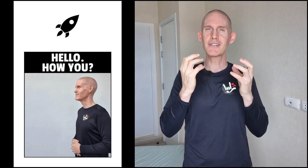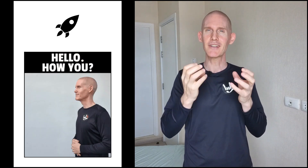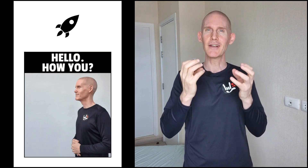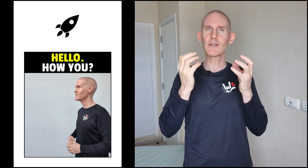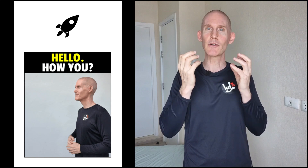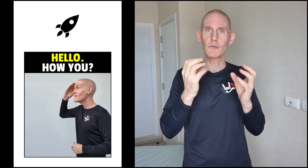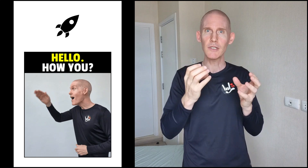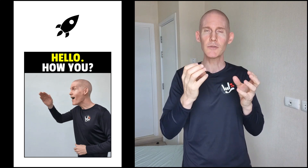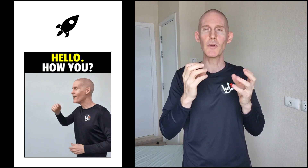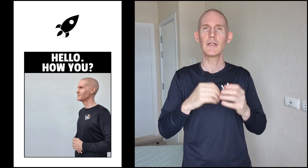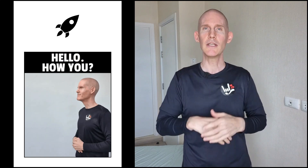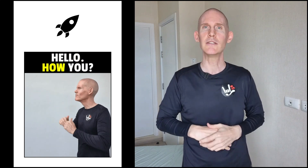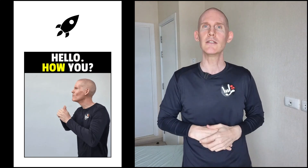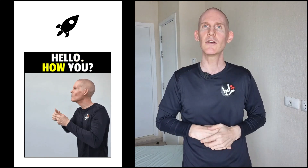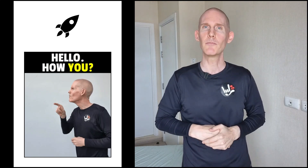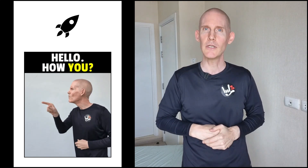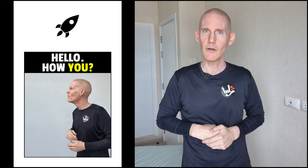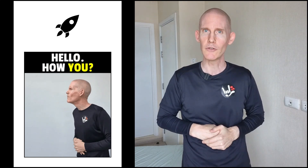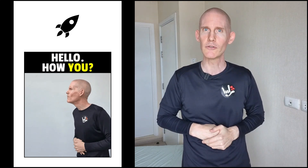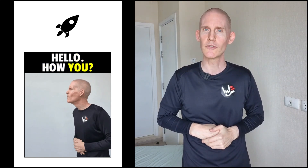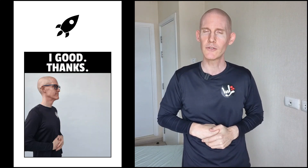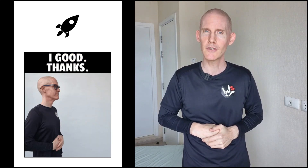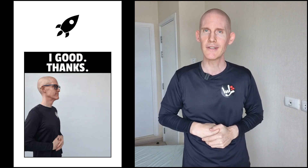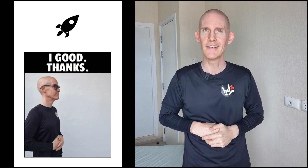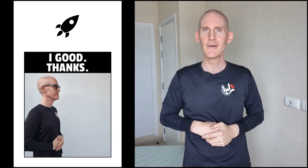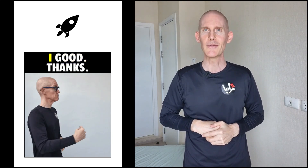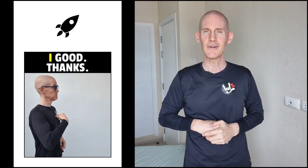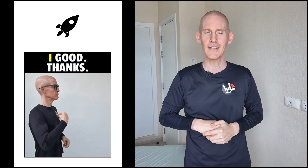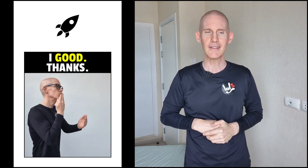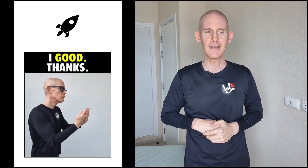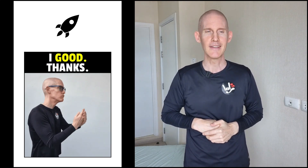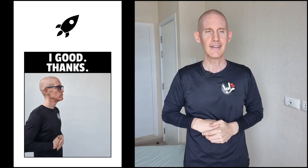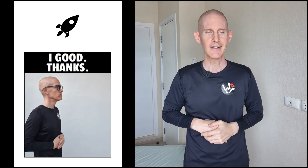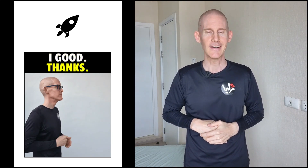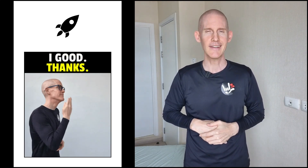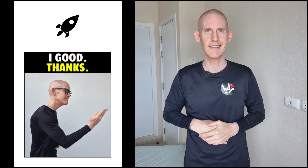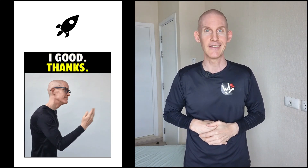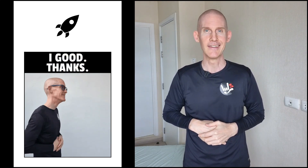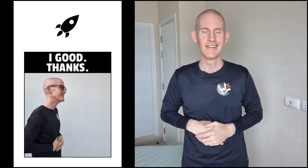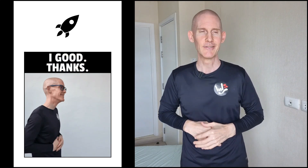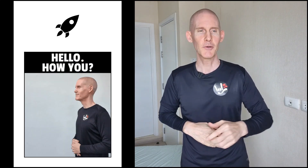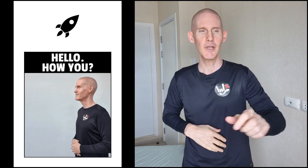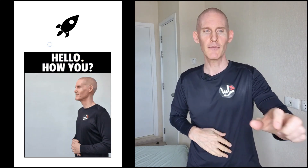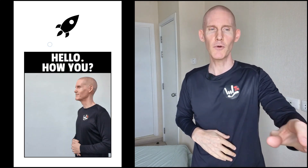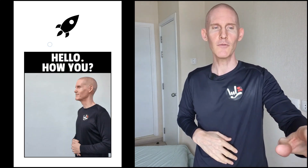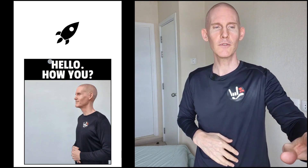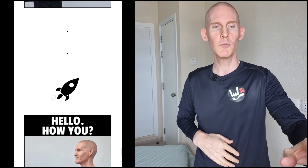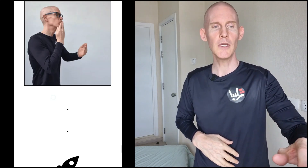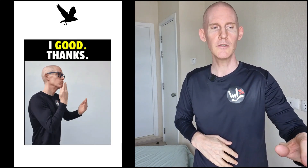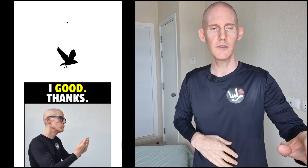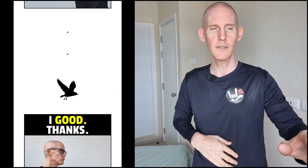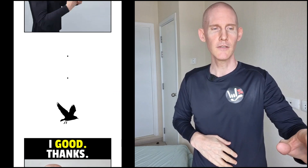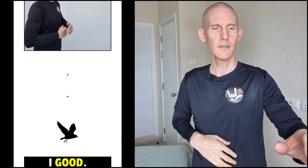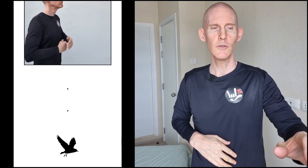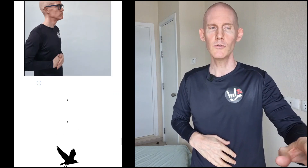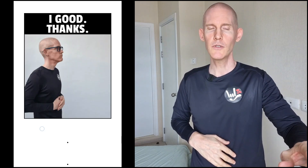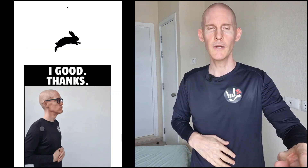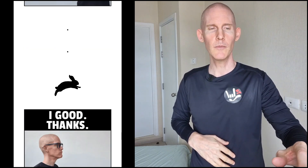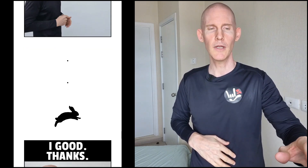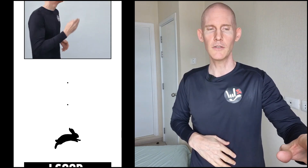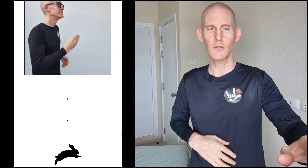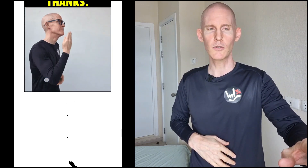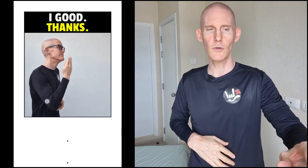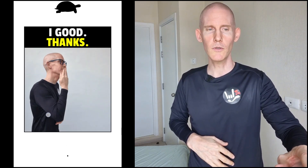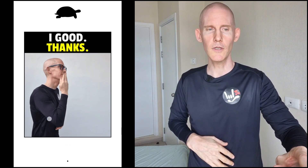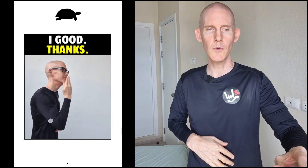make sure your signs are crisp and easy to be understood. Right. So we have 4 different speeds. Use